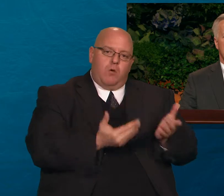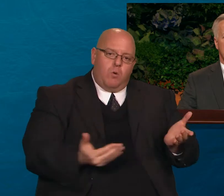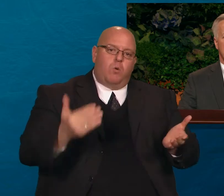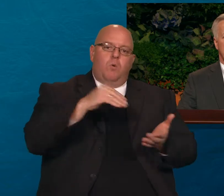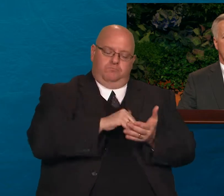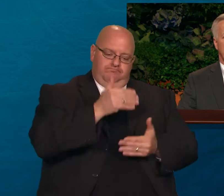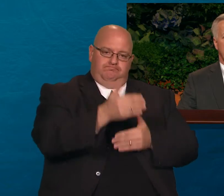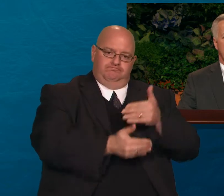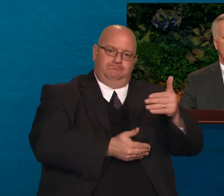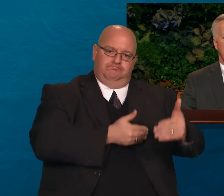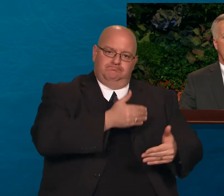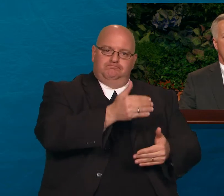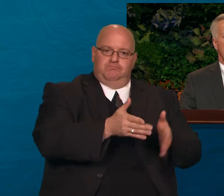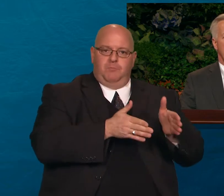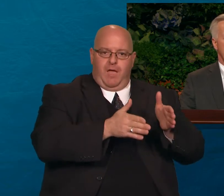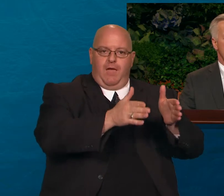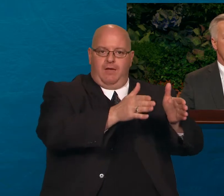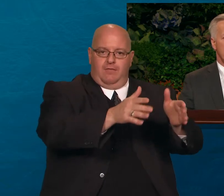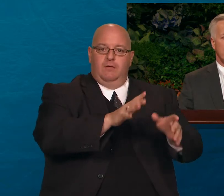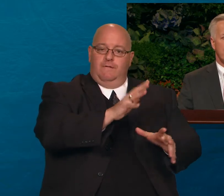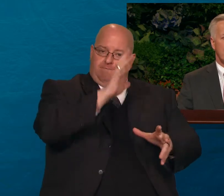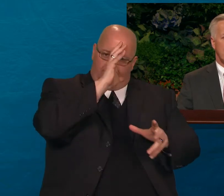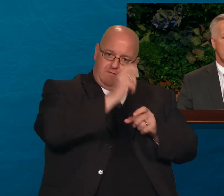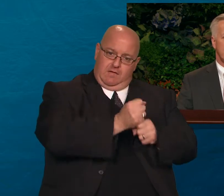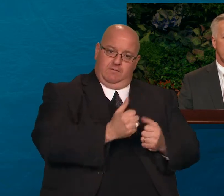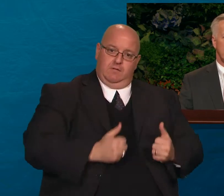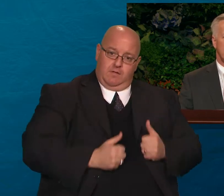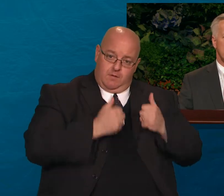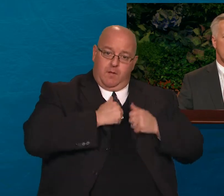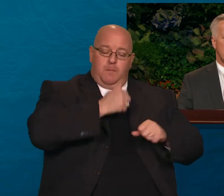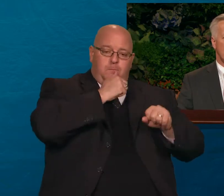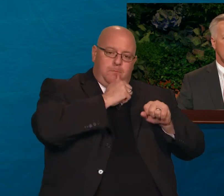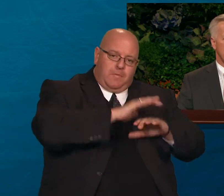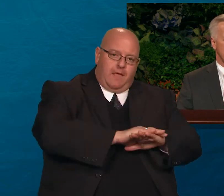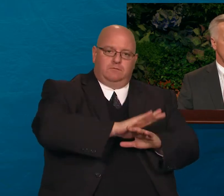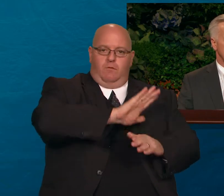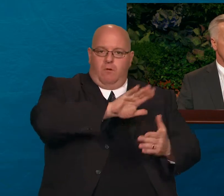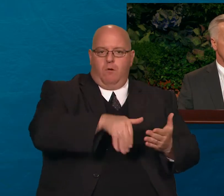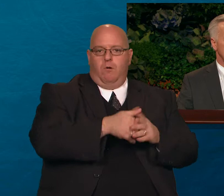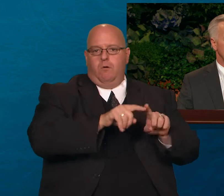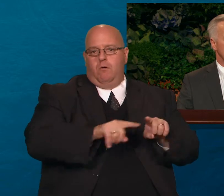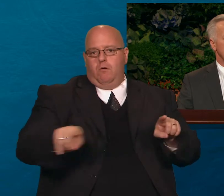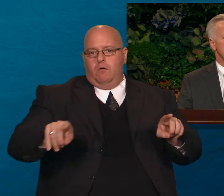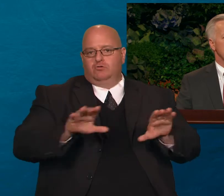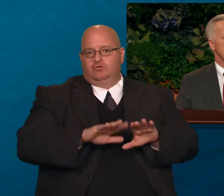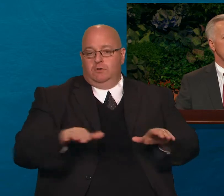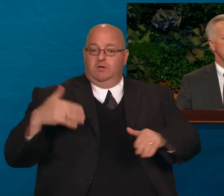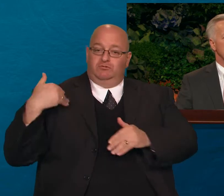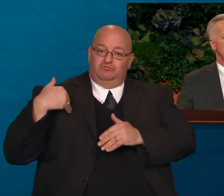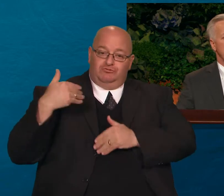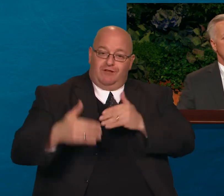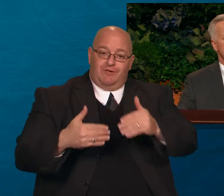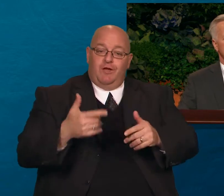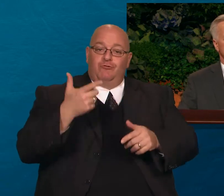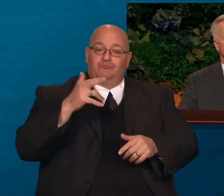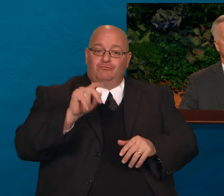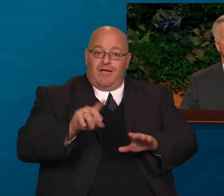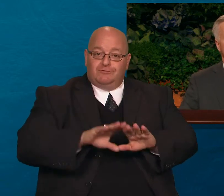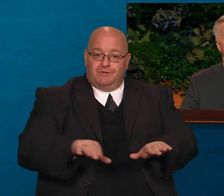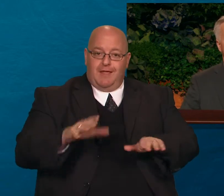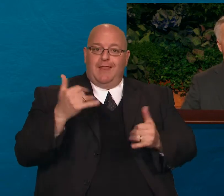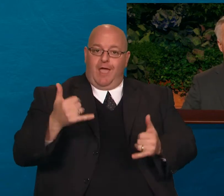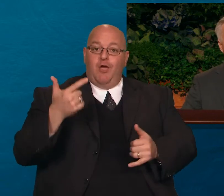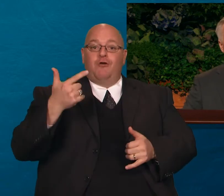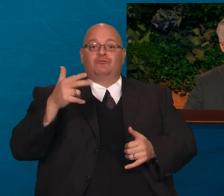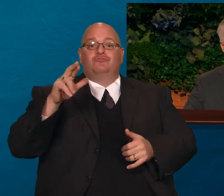progress along the path. Their faithful lives have blessed all of their children, the next generation of grandchildren, and